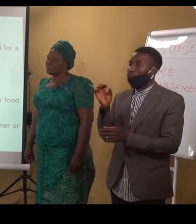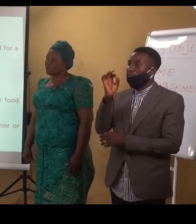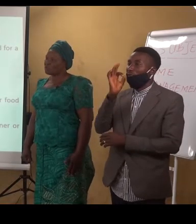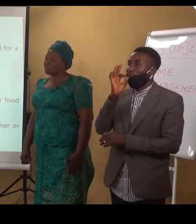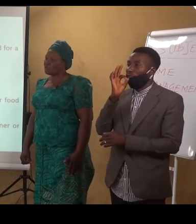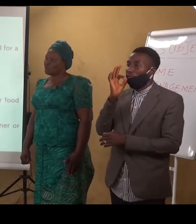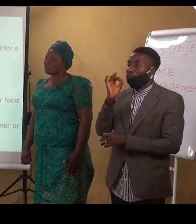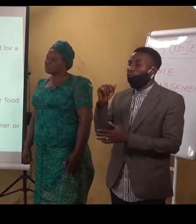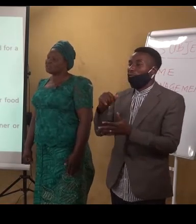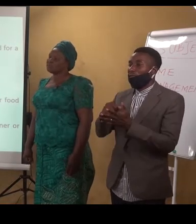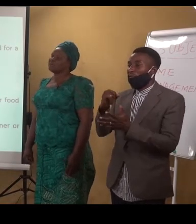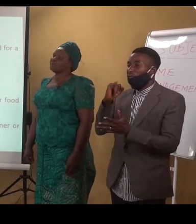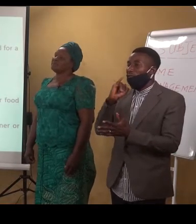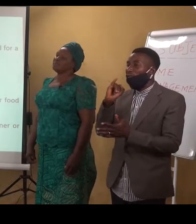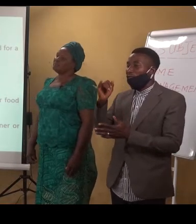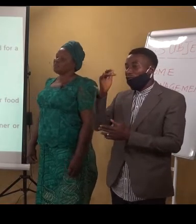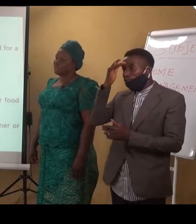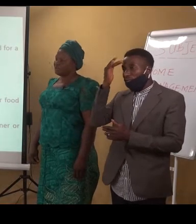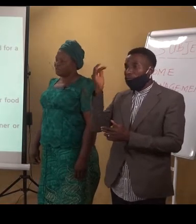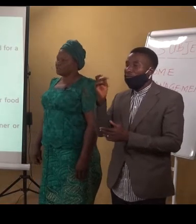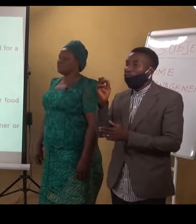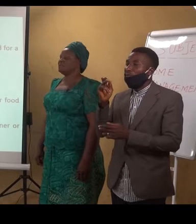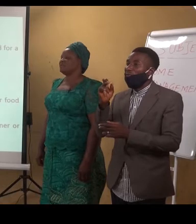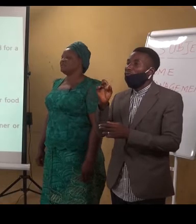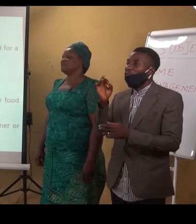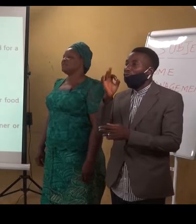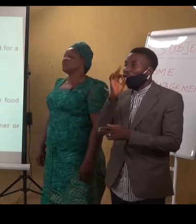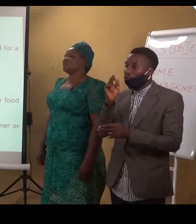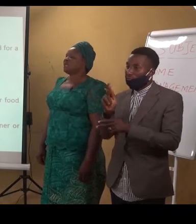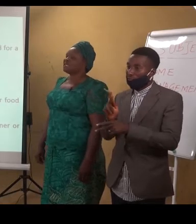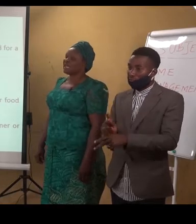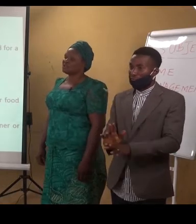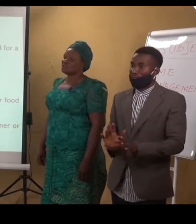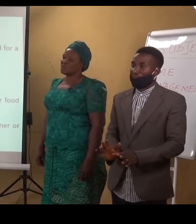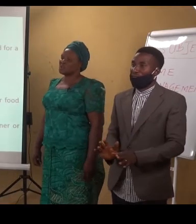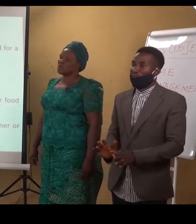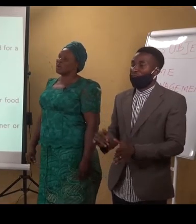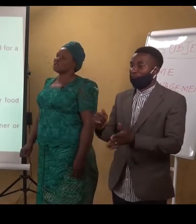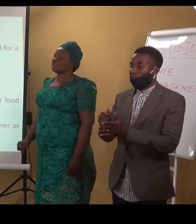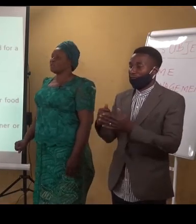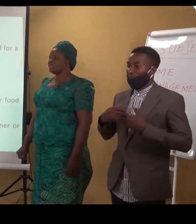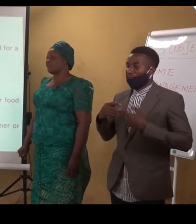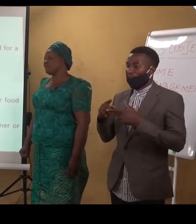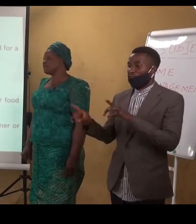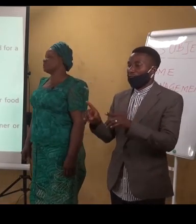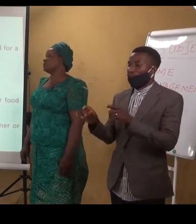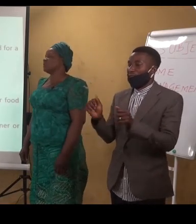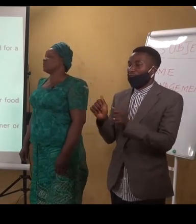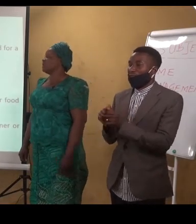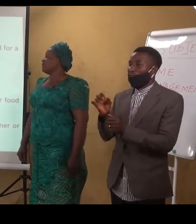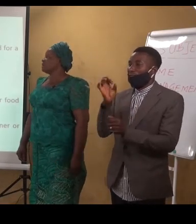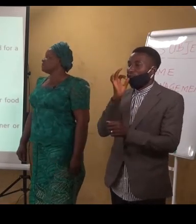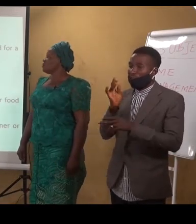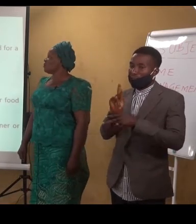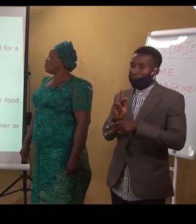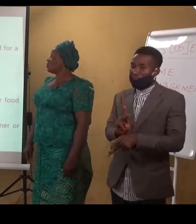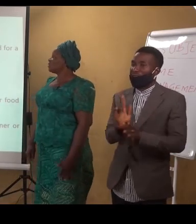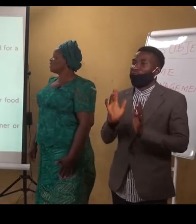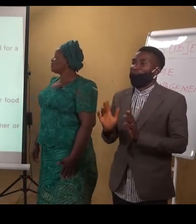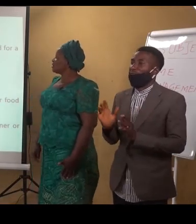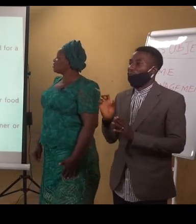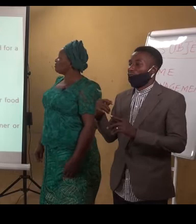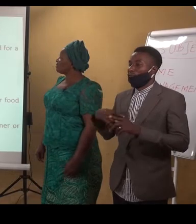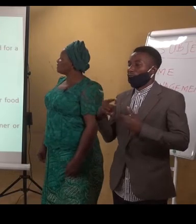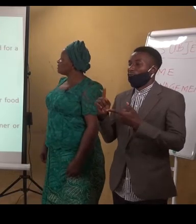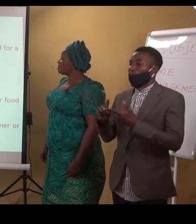It is because of what? Preservation. It has to do with what? Preservation. So we go to